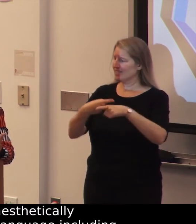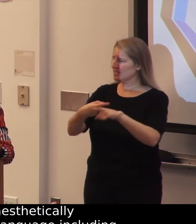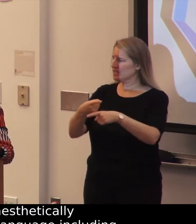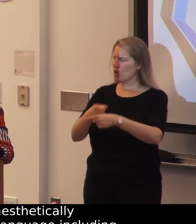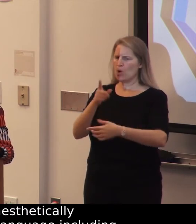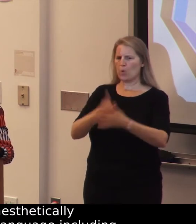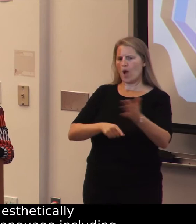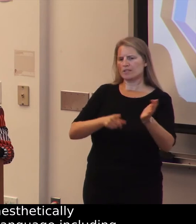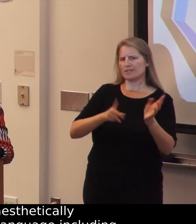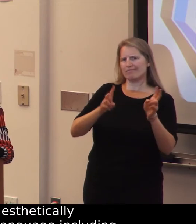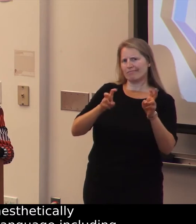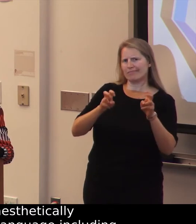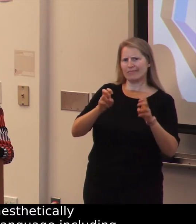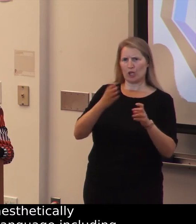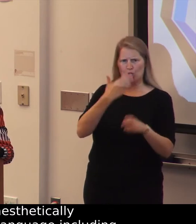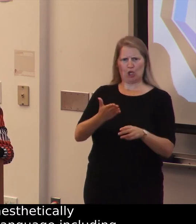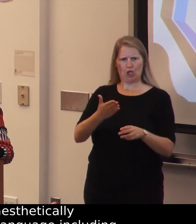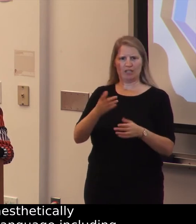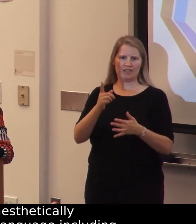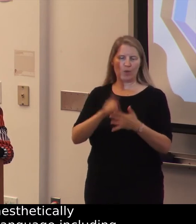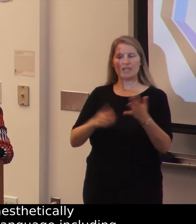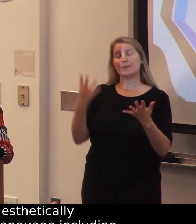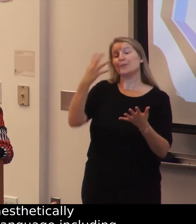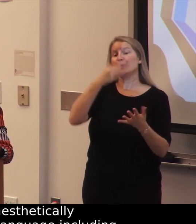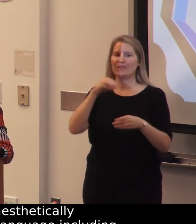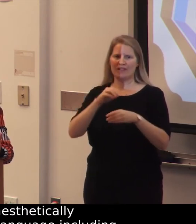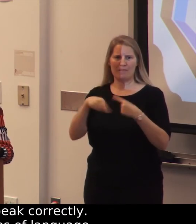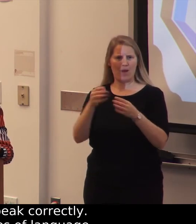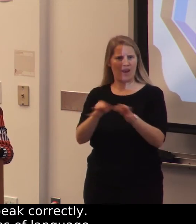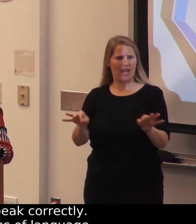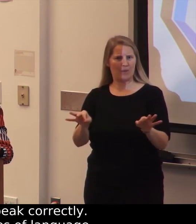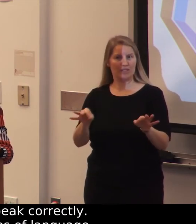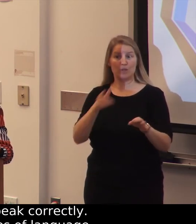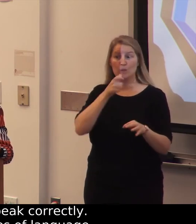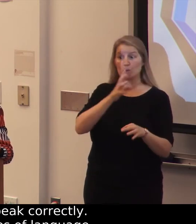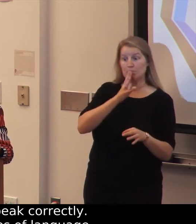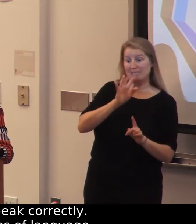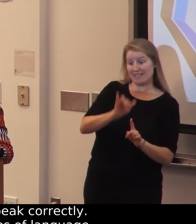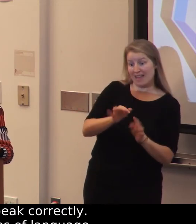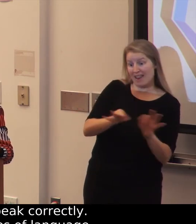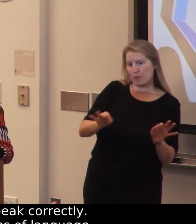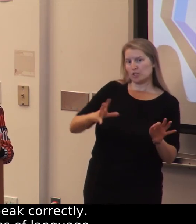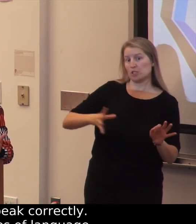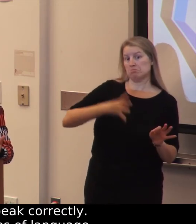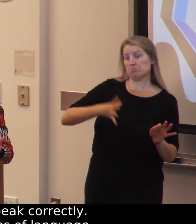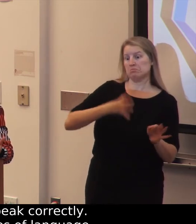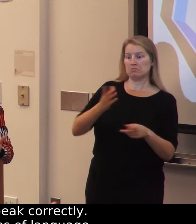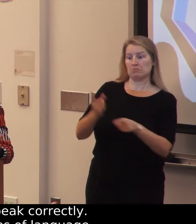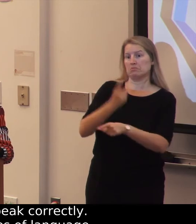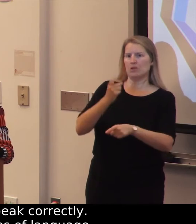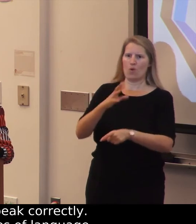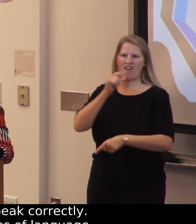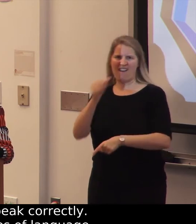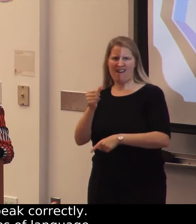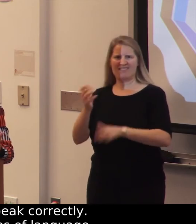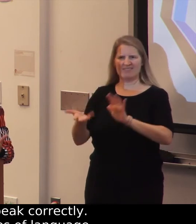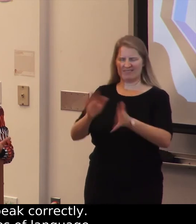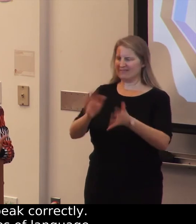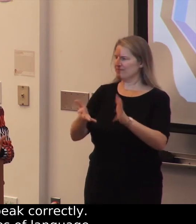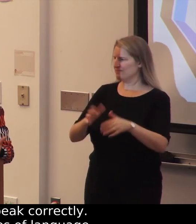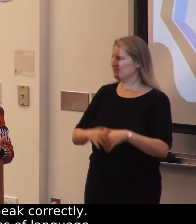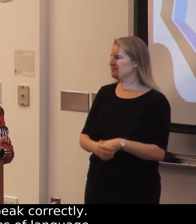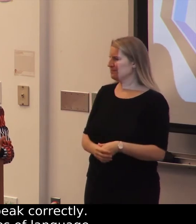true, morally good, or aesthetically pleasing about language, including who speaks and does not speak correctly. So ideologies of language include